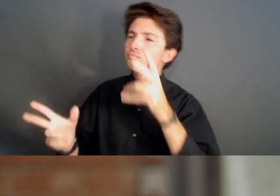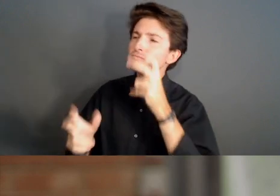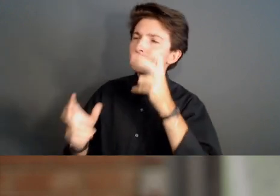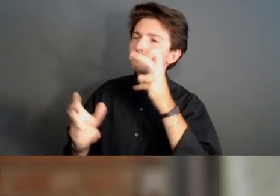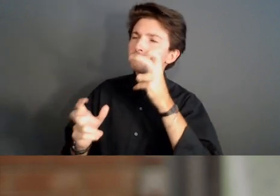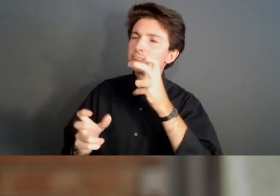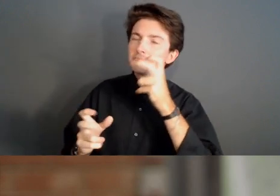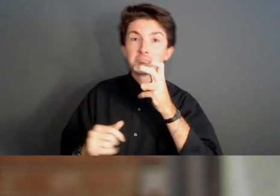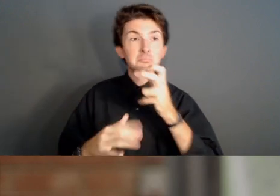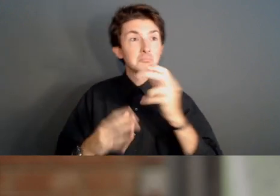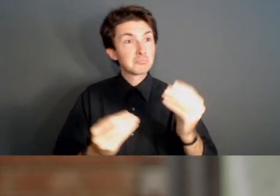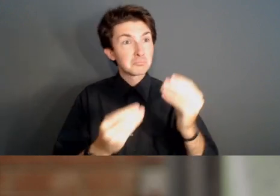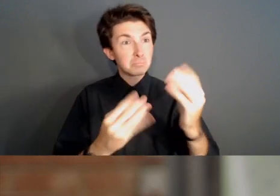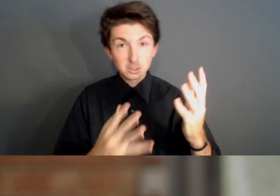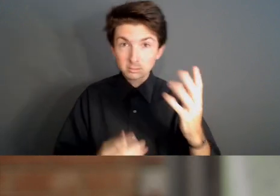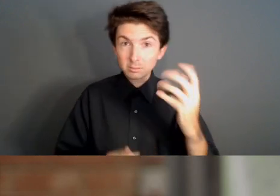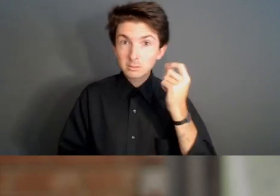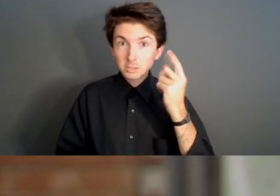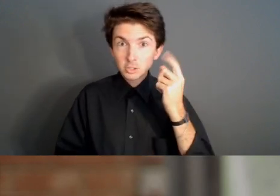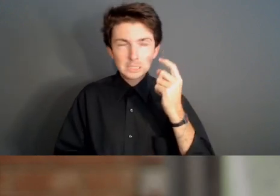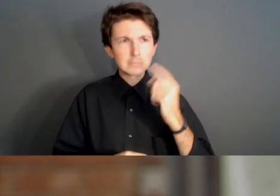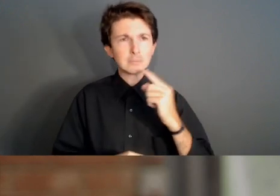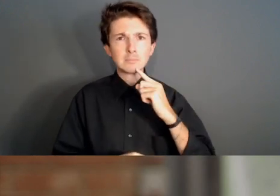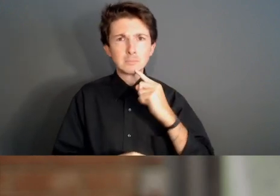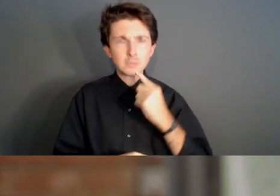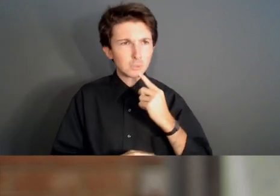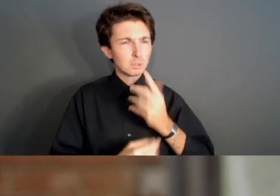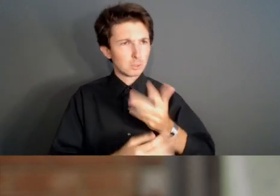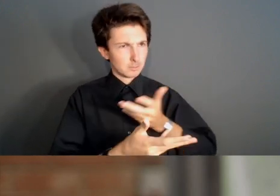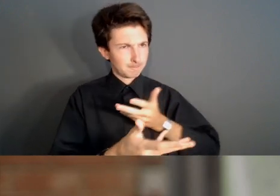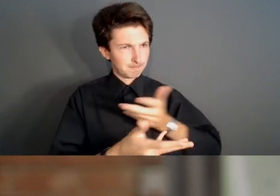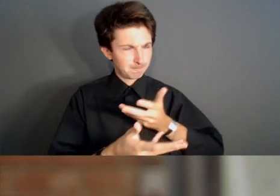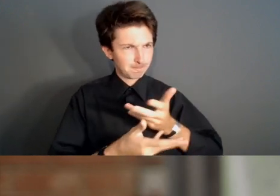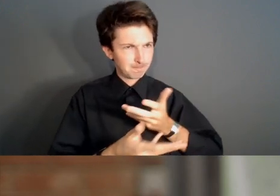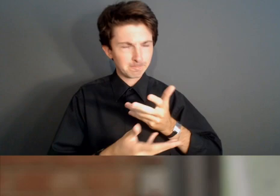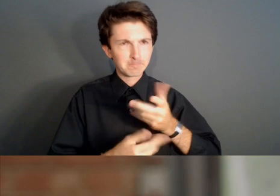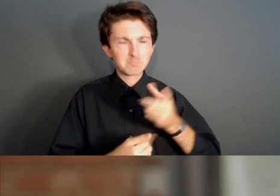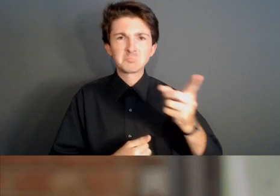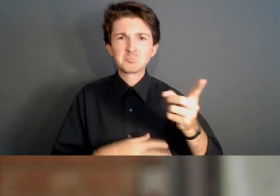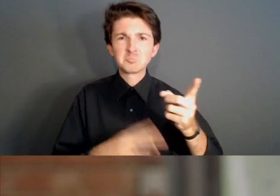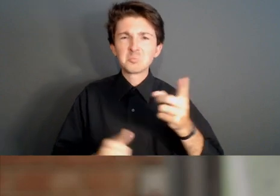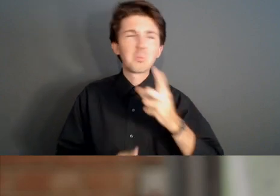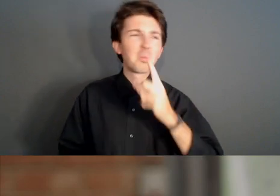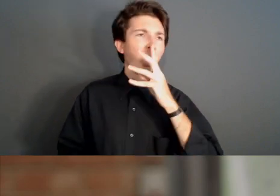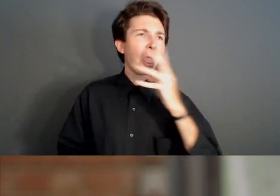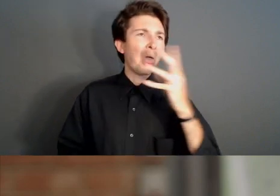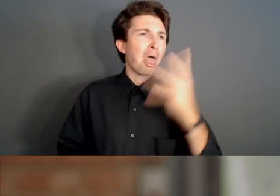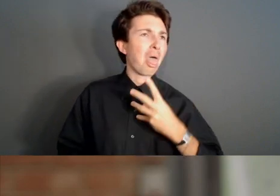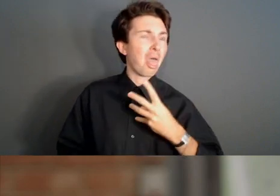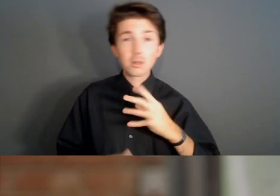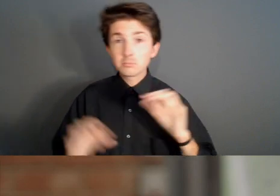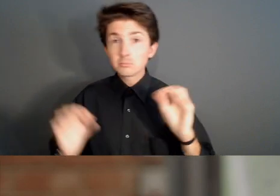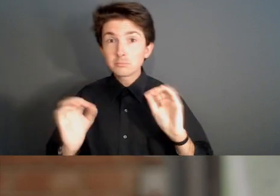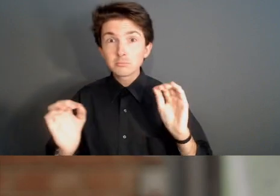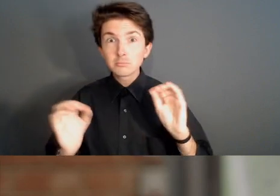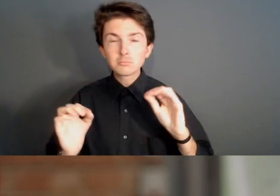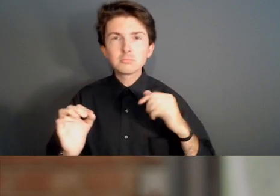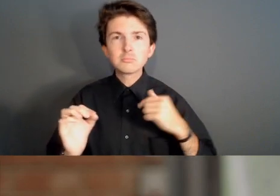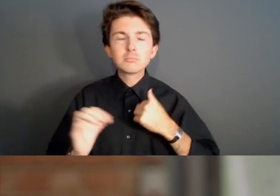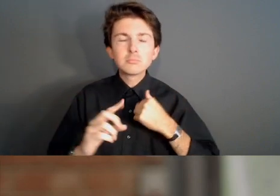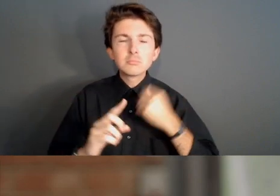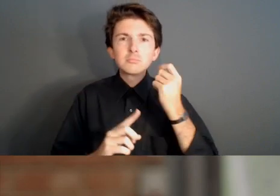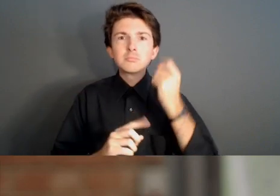seriously, and I was able to learn about what was going on in the